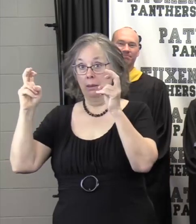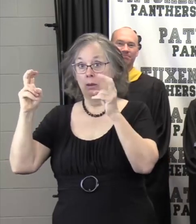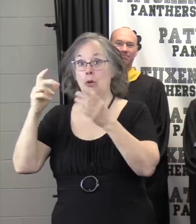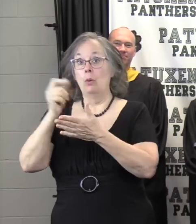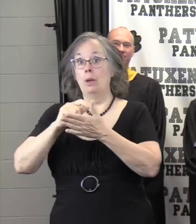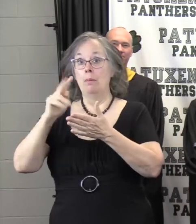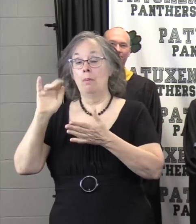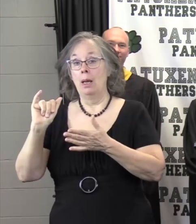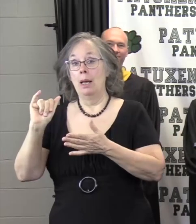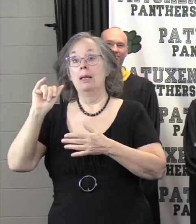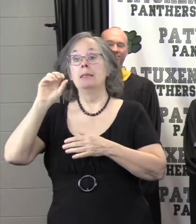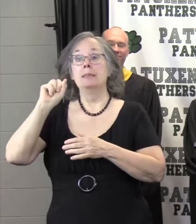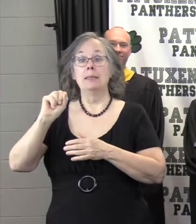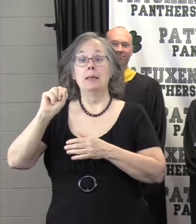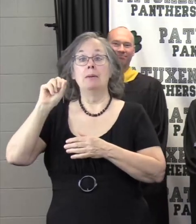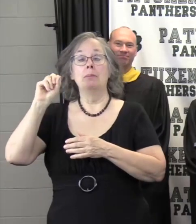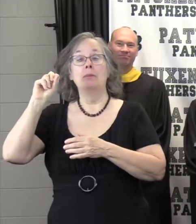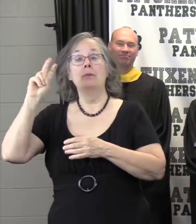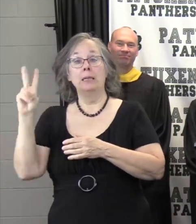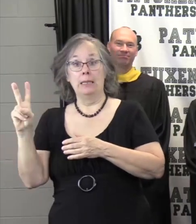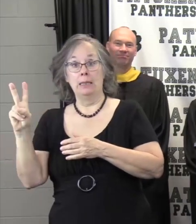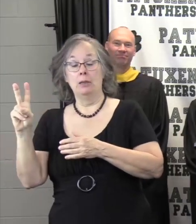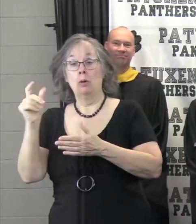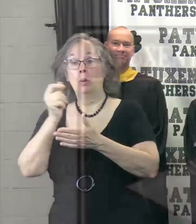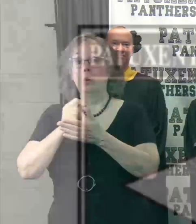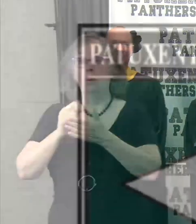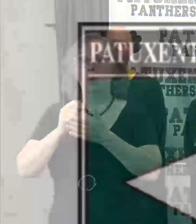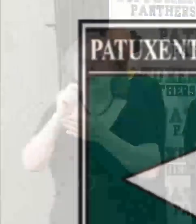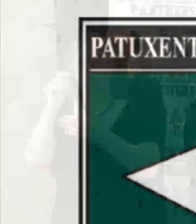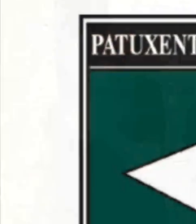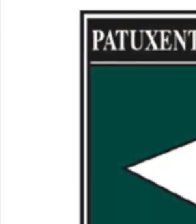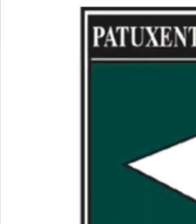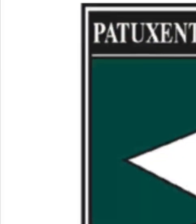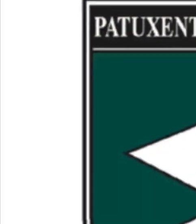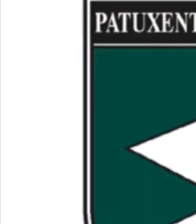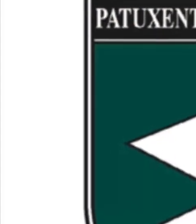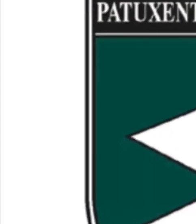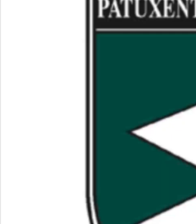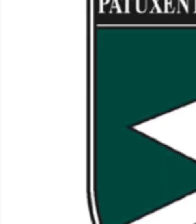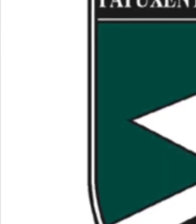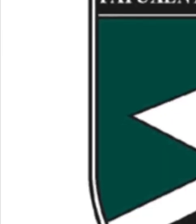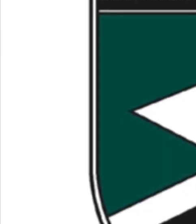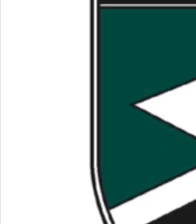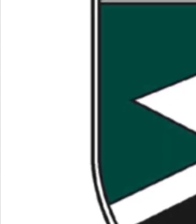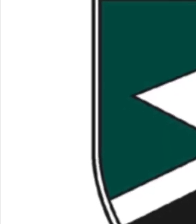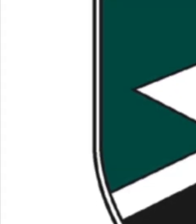Valina, and performed by the Class of 2020 band seniors.